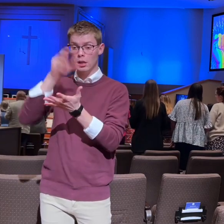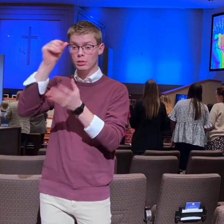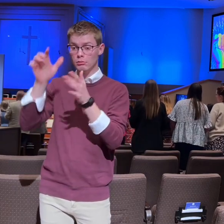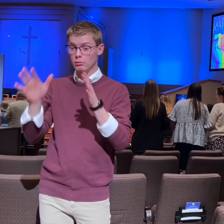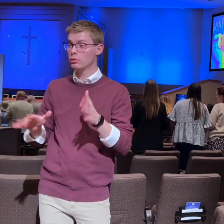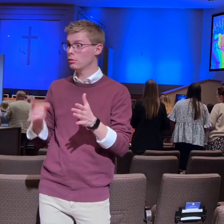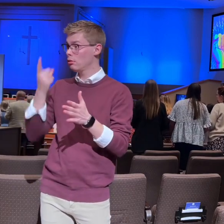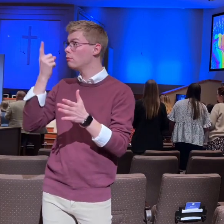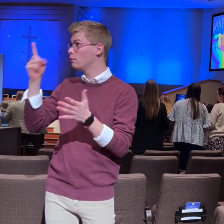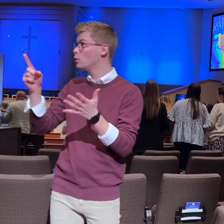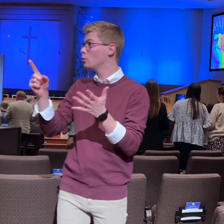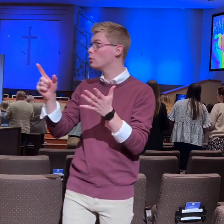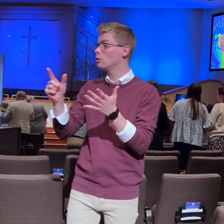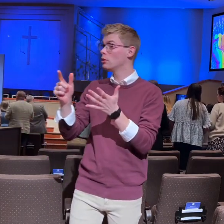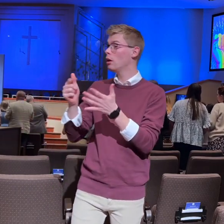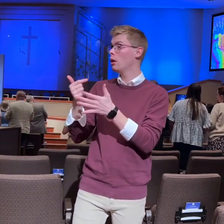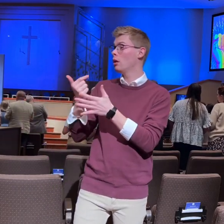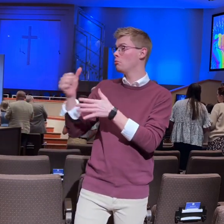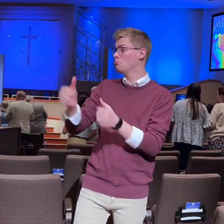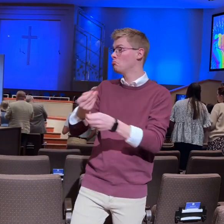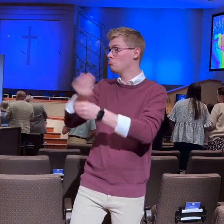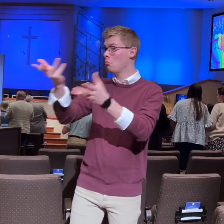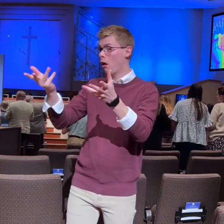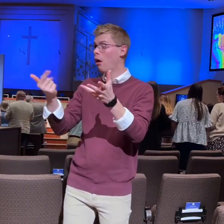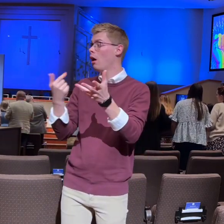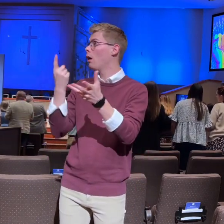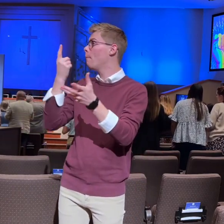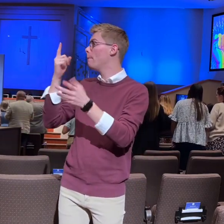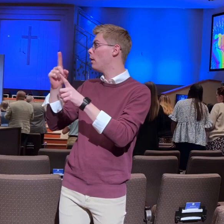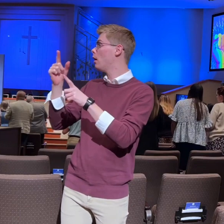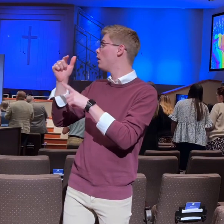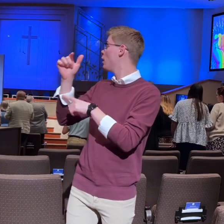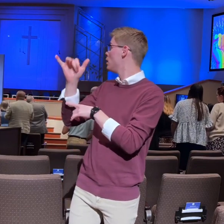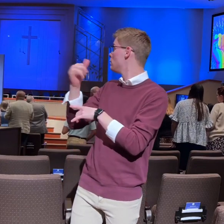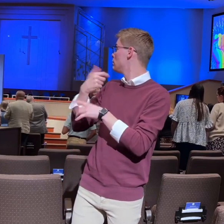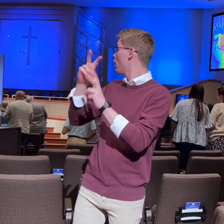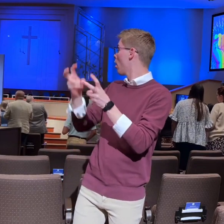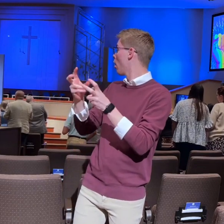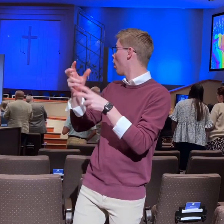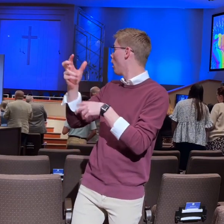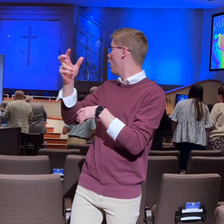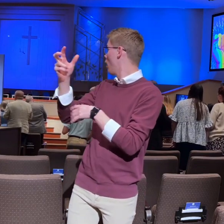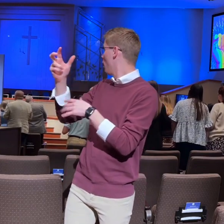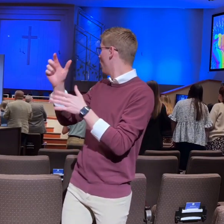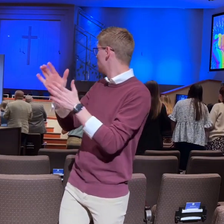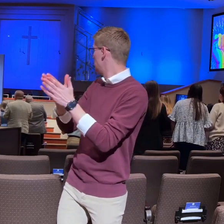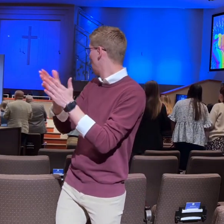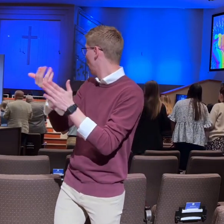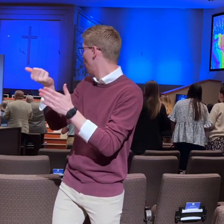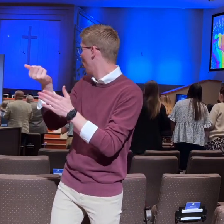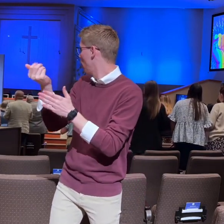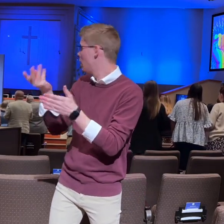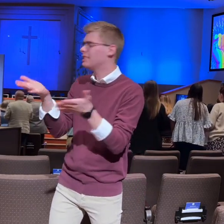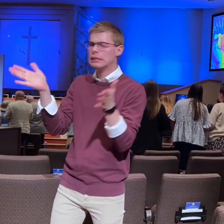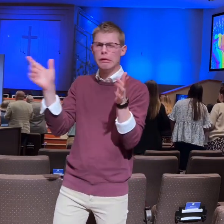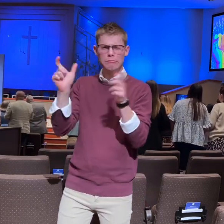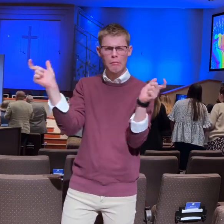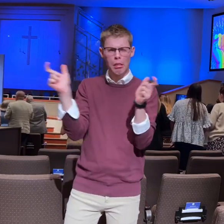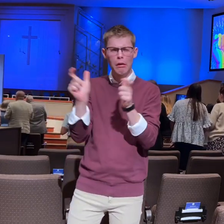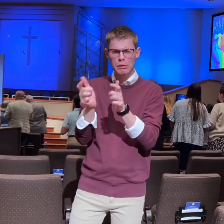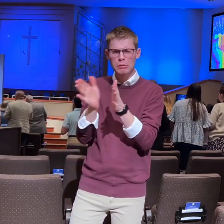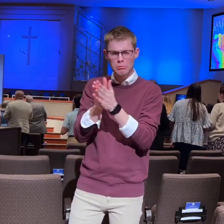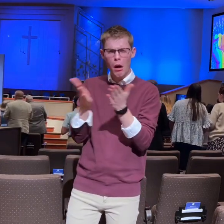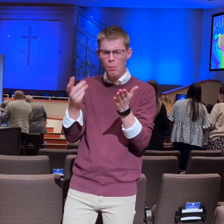It's called The Woke Agenda and its Influence on Churches and Colleges in America. You can go ahead and take a